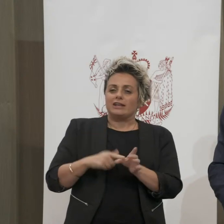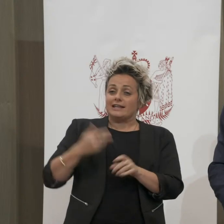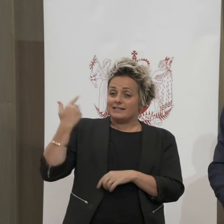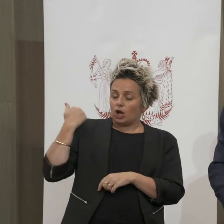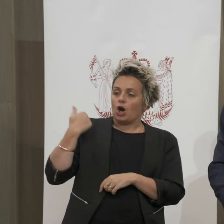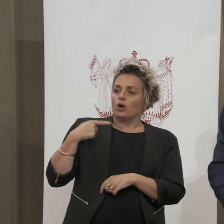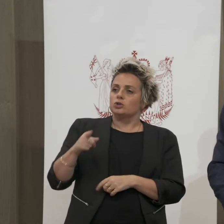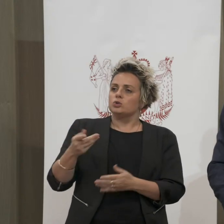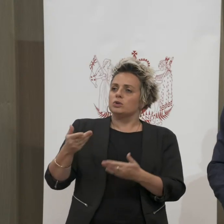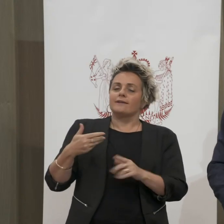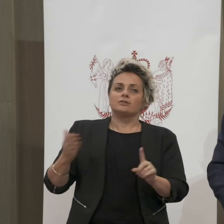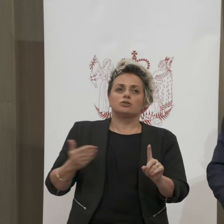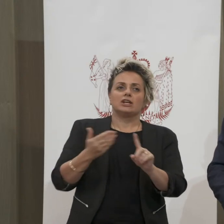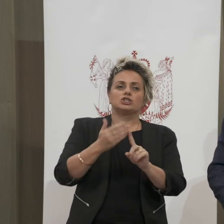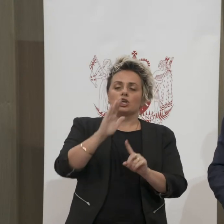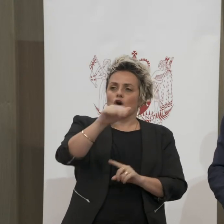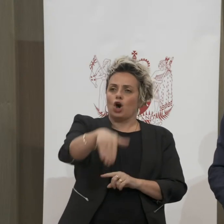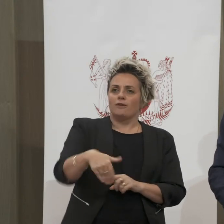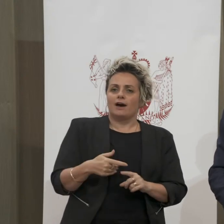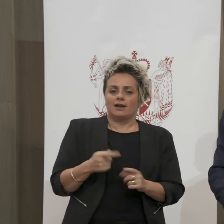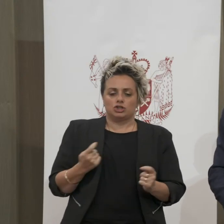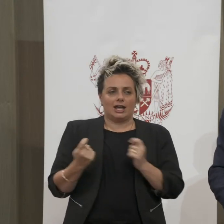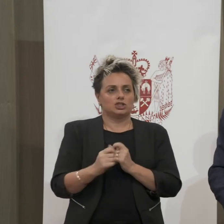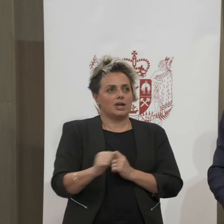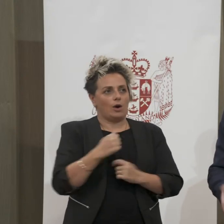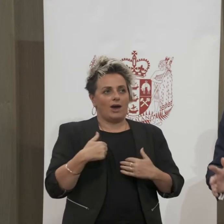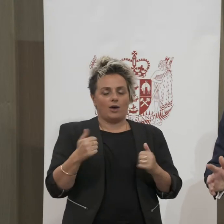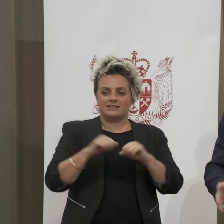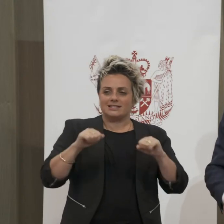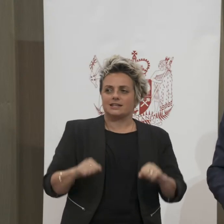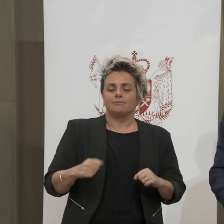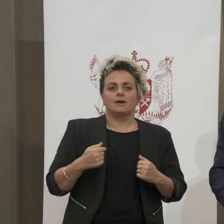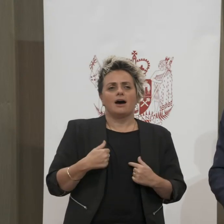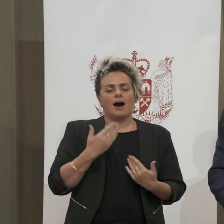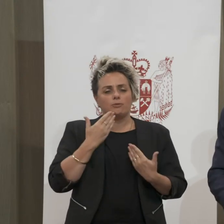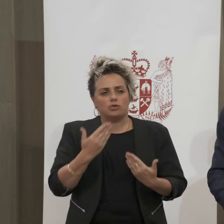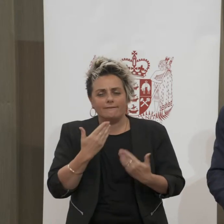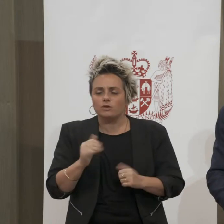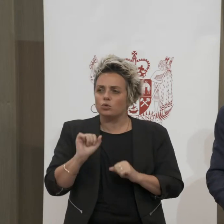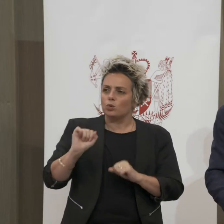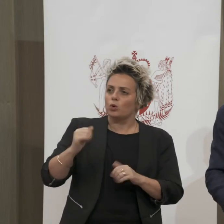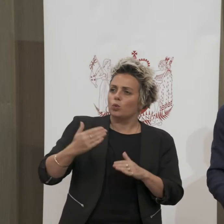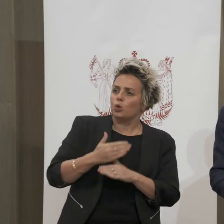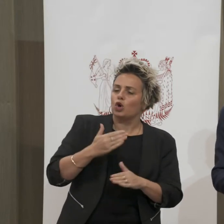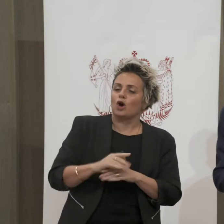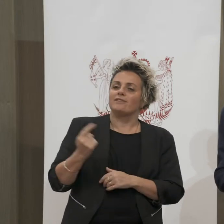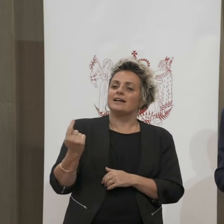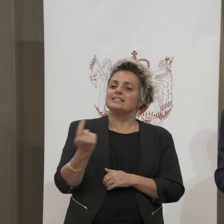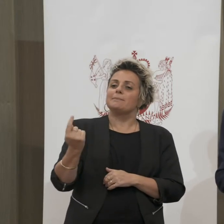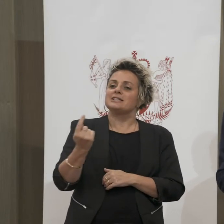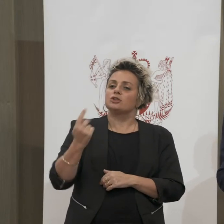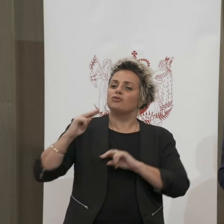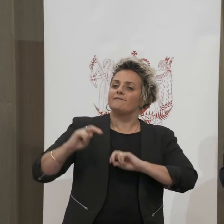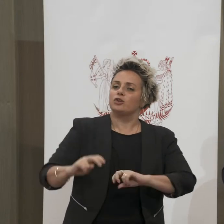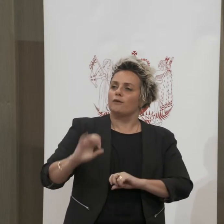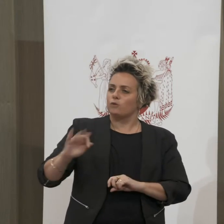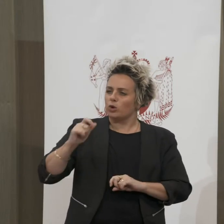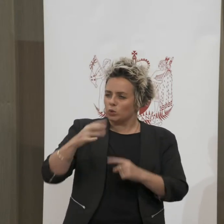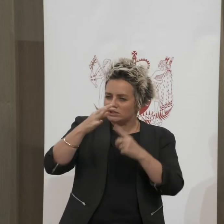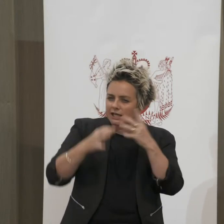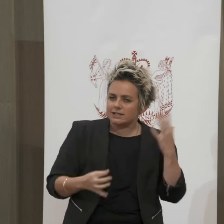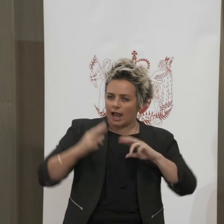to set a direction for reforming our health system. I'm very grateful for the work of the independent review for its detailed